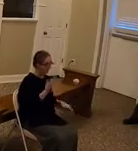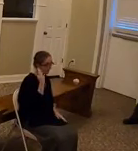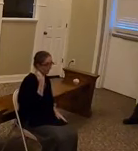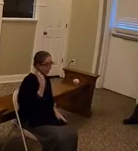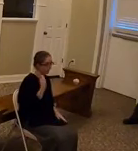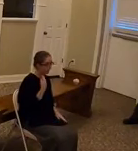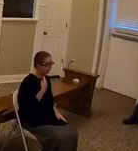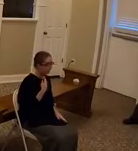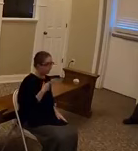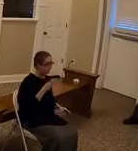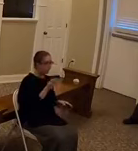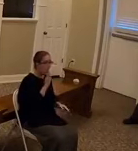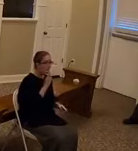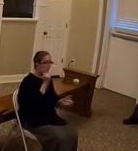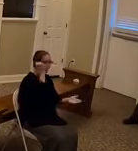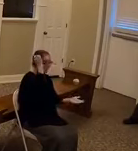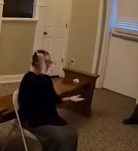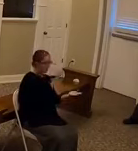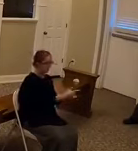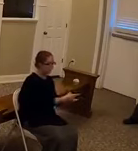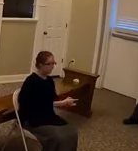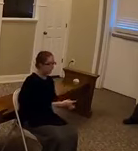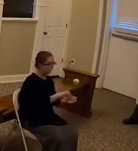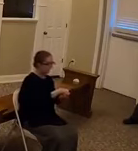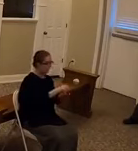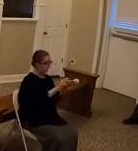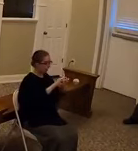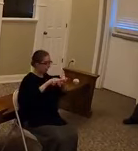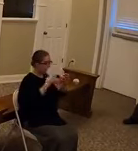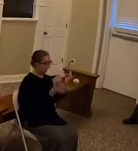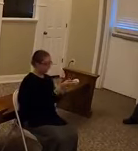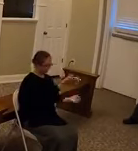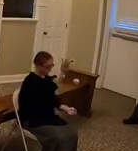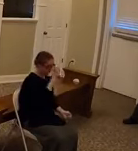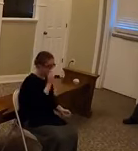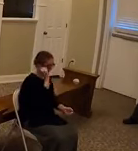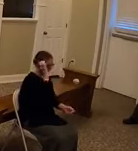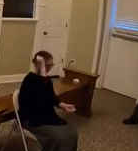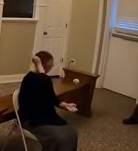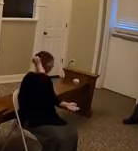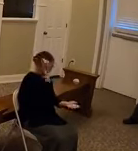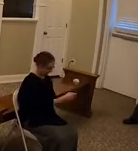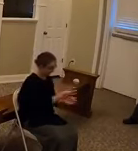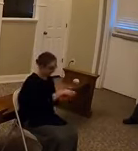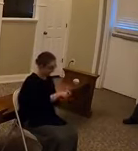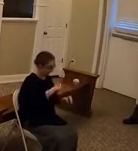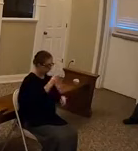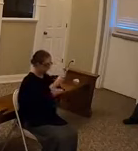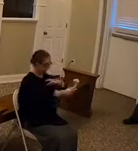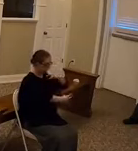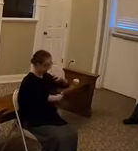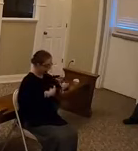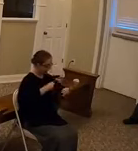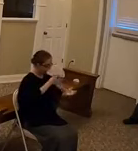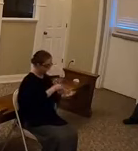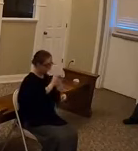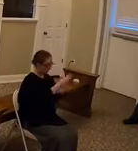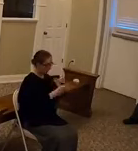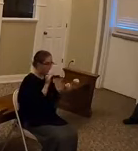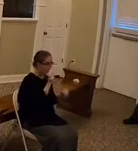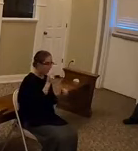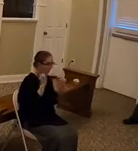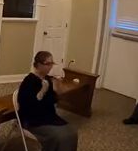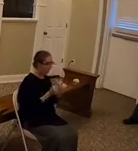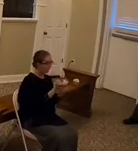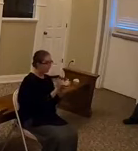You know what's being done. You're being adopted into the family of God. You're being adopted out of this world. Amen. This world won't